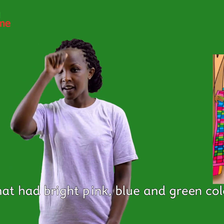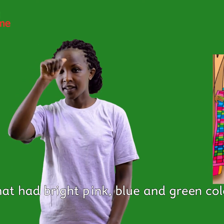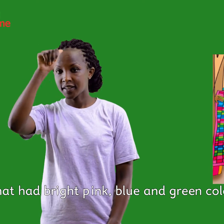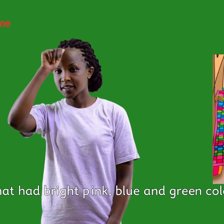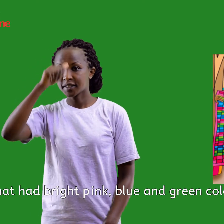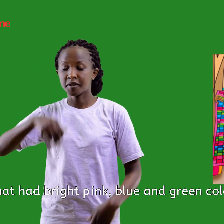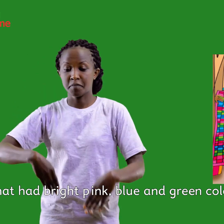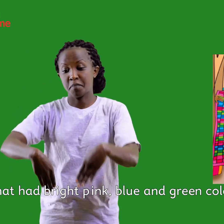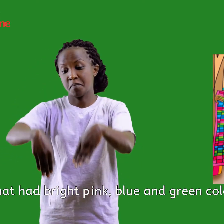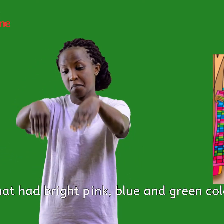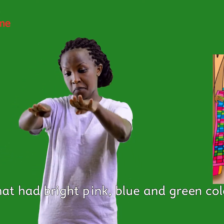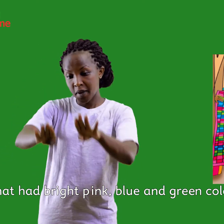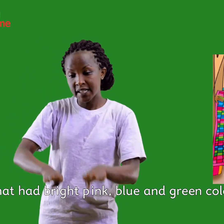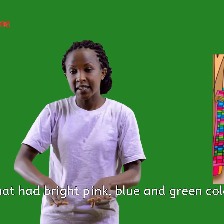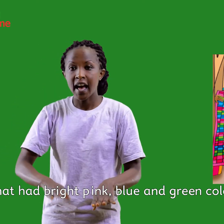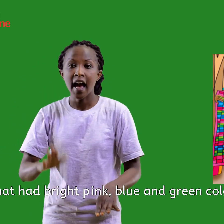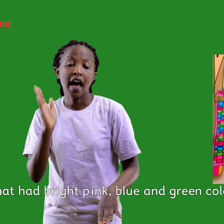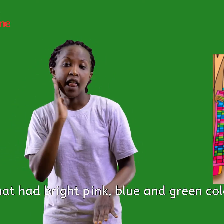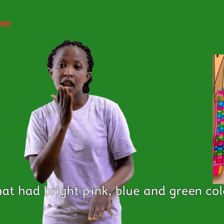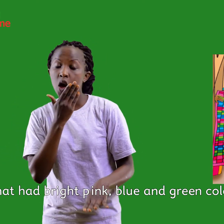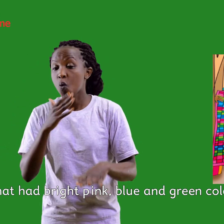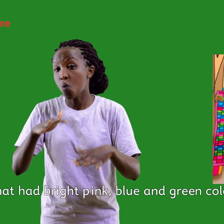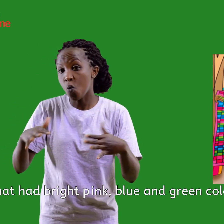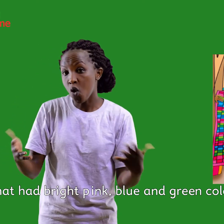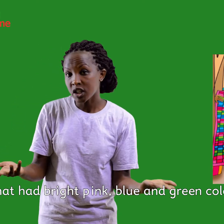The mat had a bright pink, blue, and green colors.